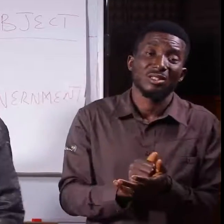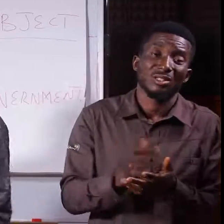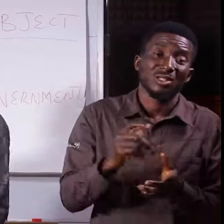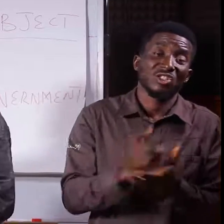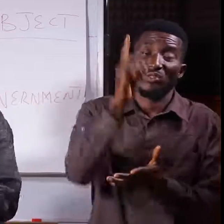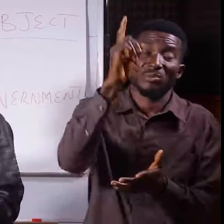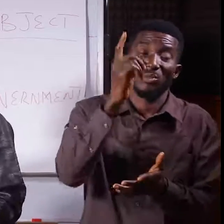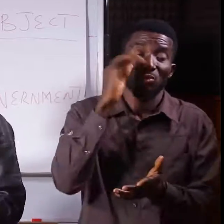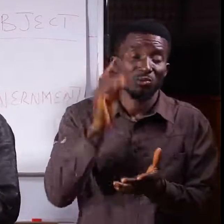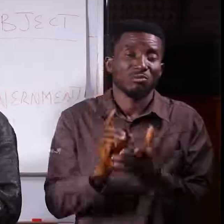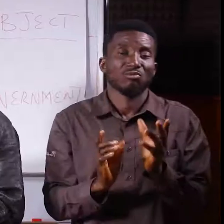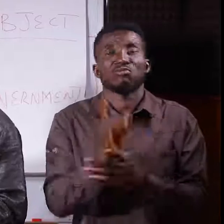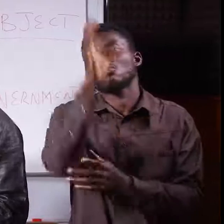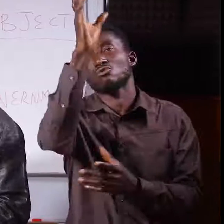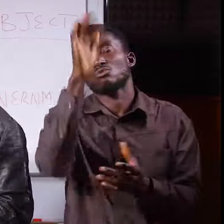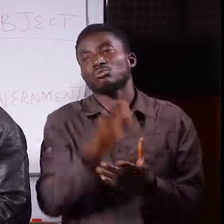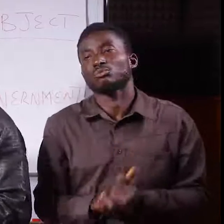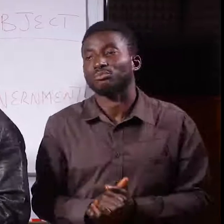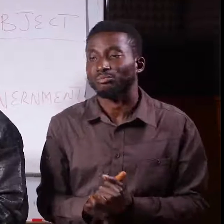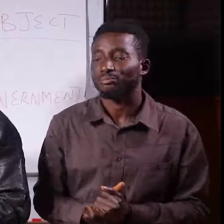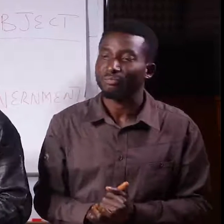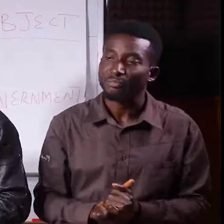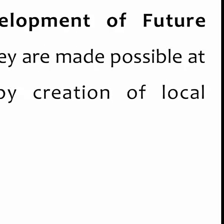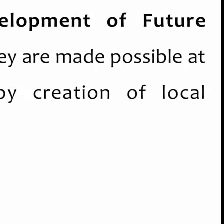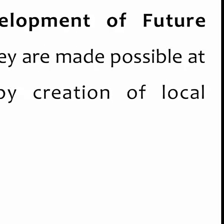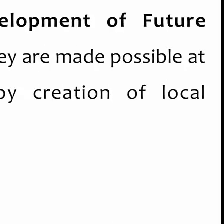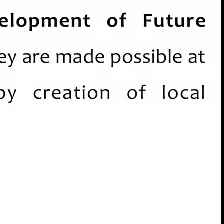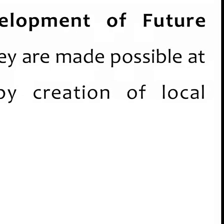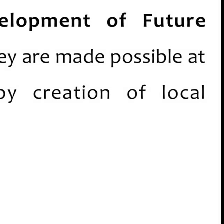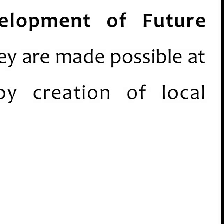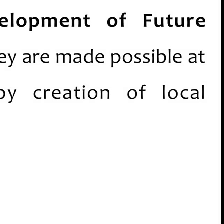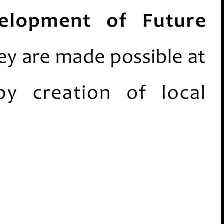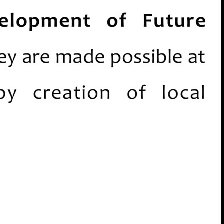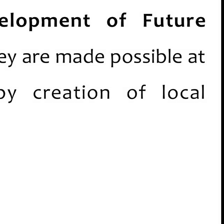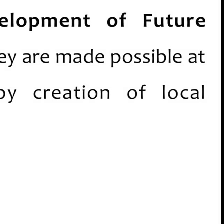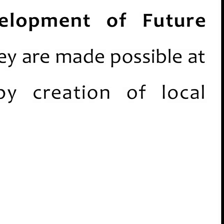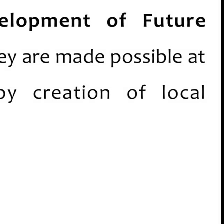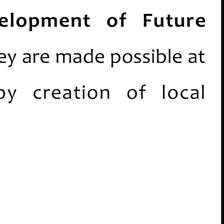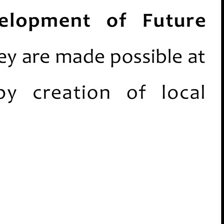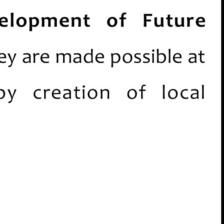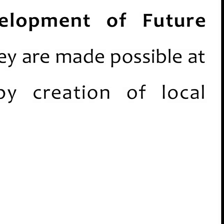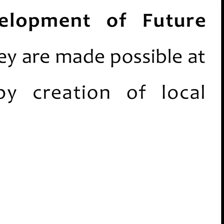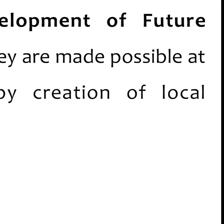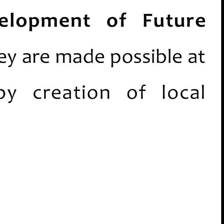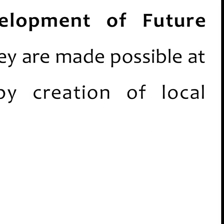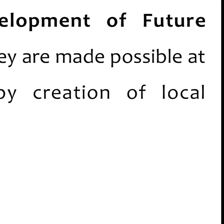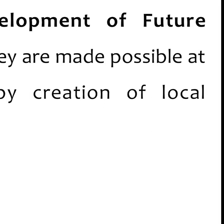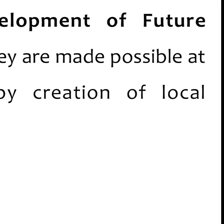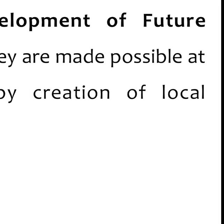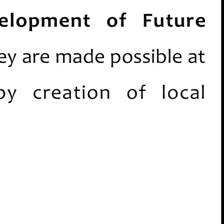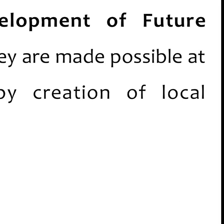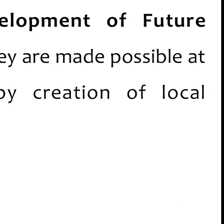they develop their locality or their community. The ninth point is training and development